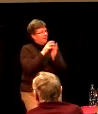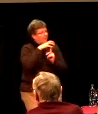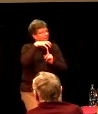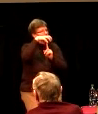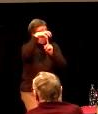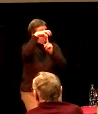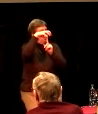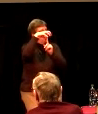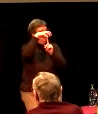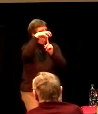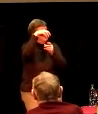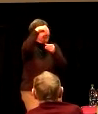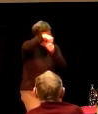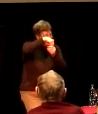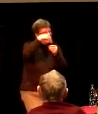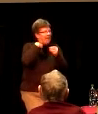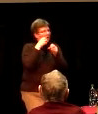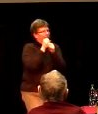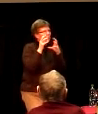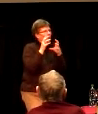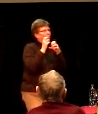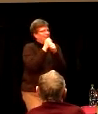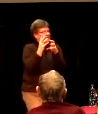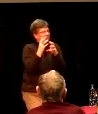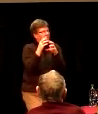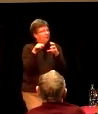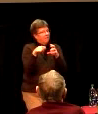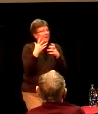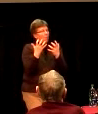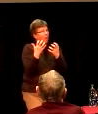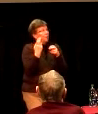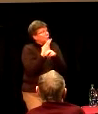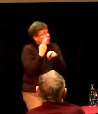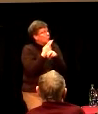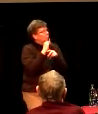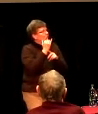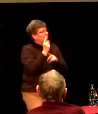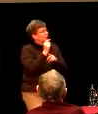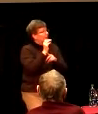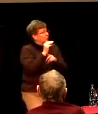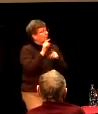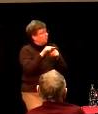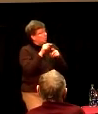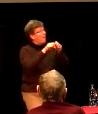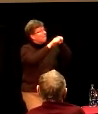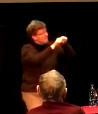balloons laden with explosives and use the jet stream to bomb mainland U.S.